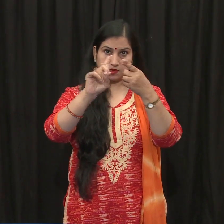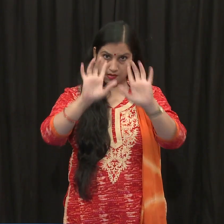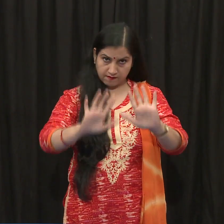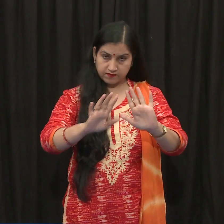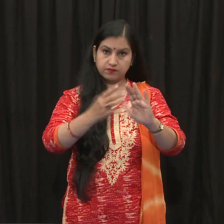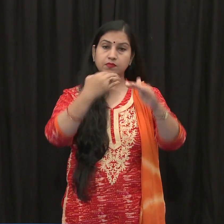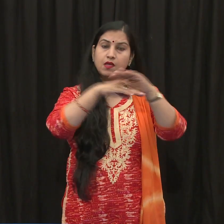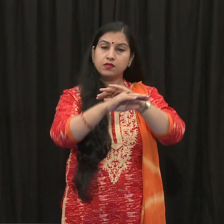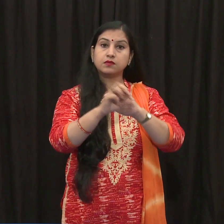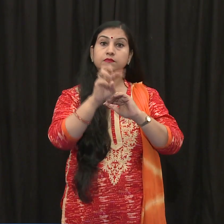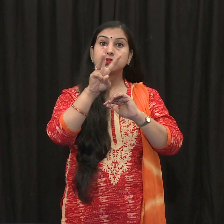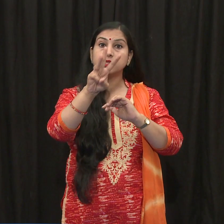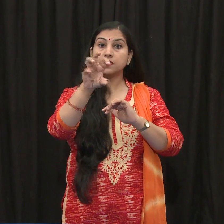395 articles,